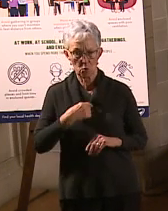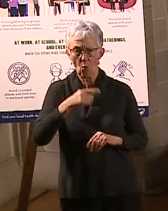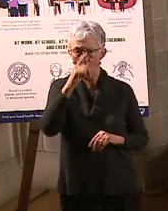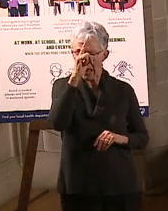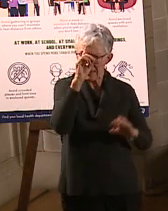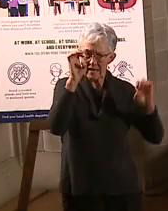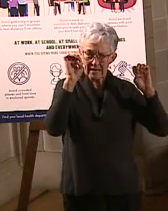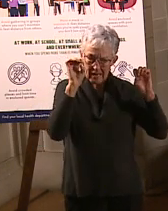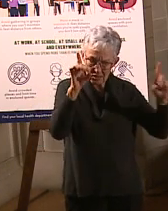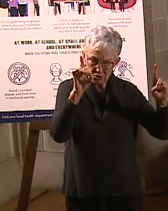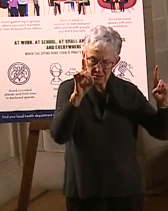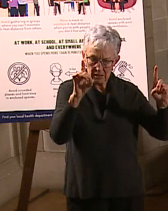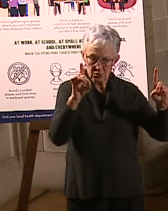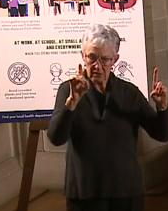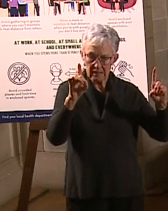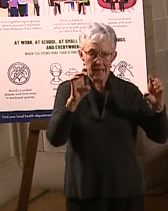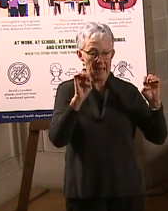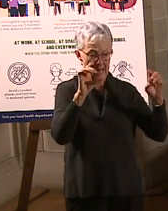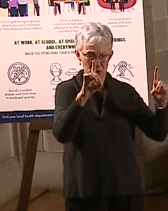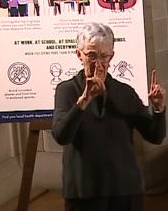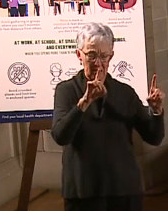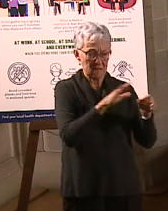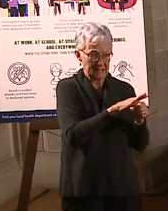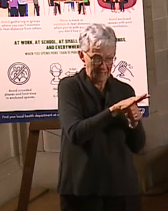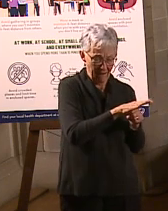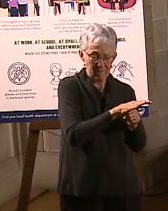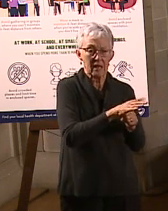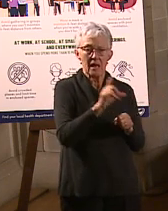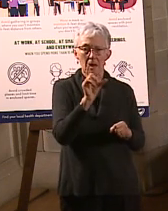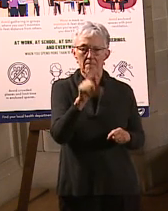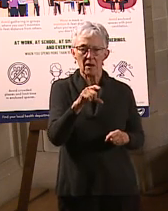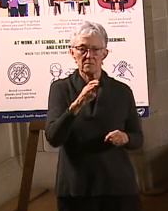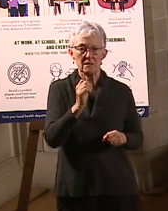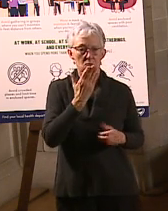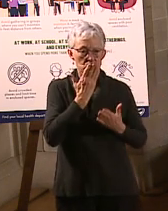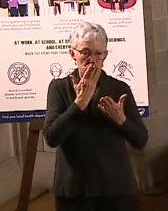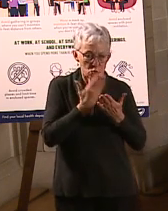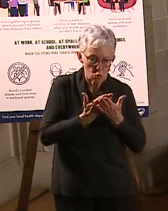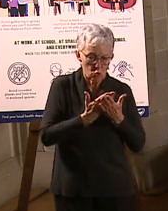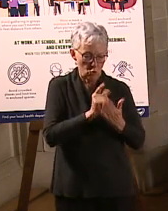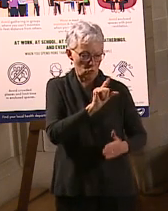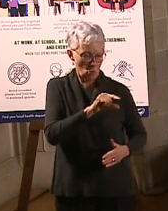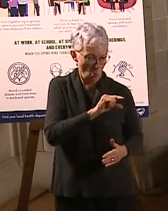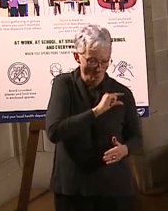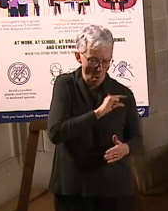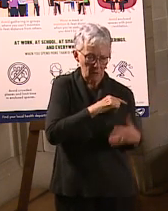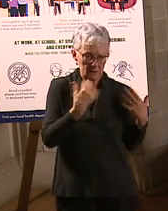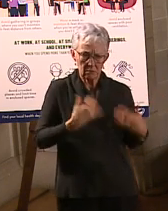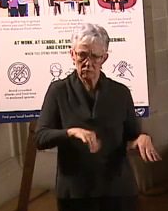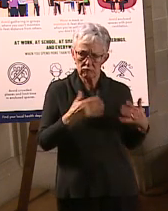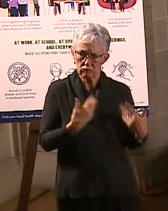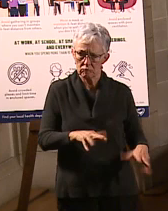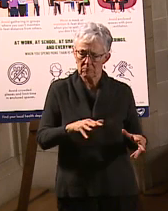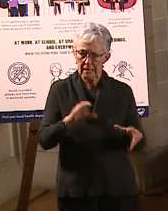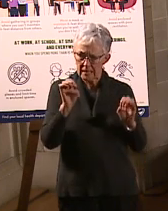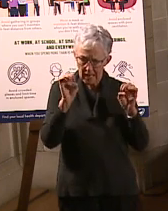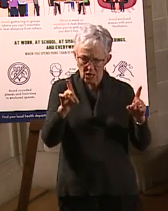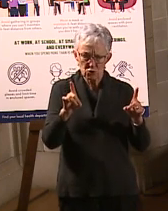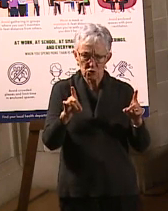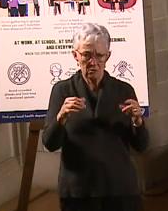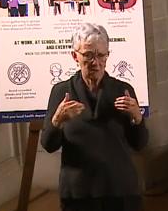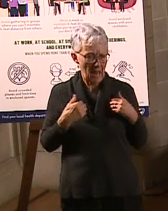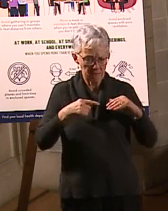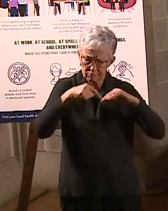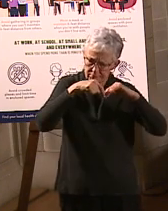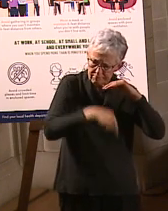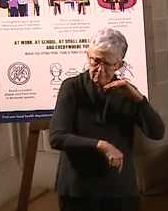a high-quality education. And parents and students and children should not be limited to their schooling options based off